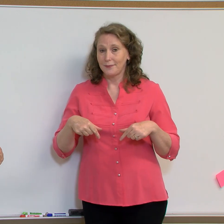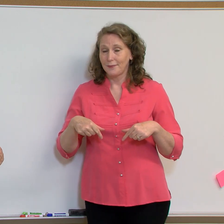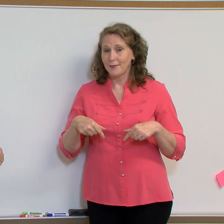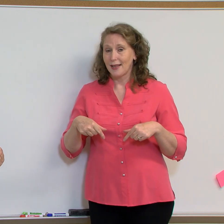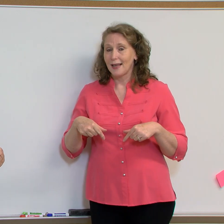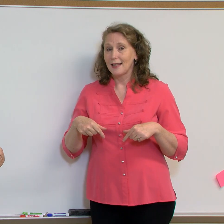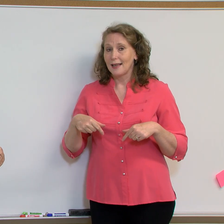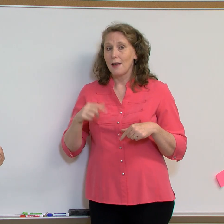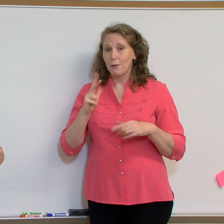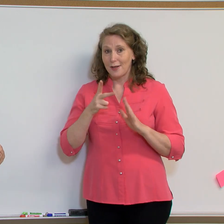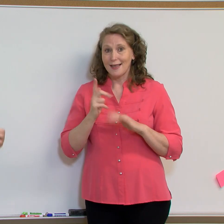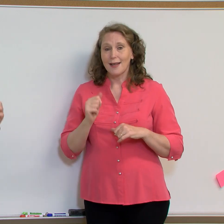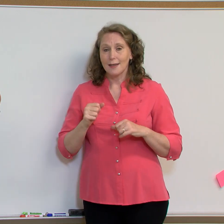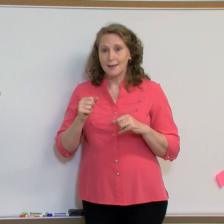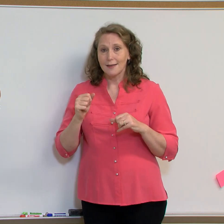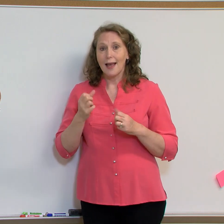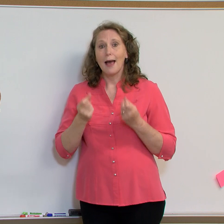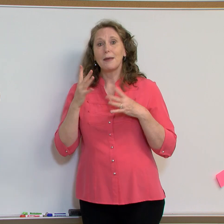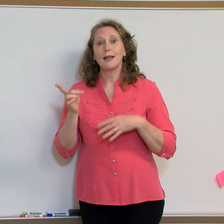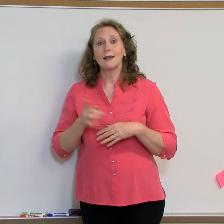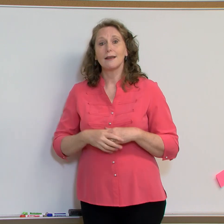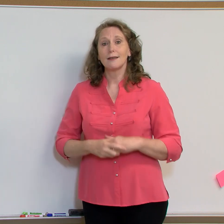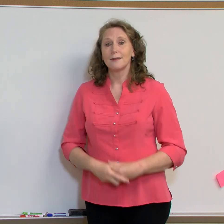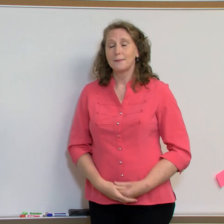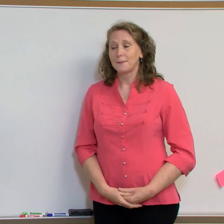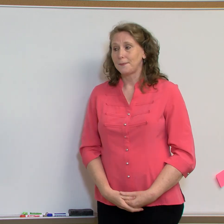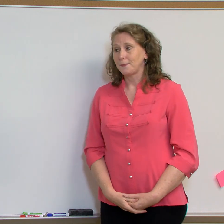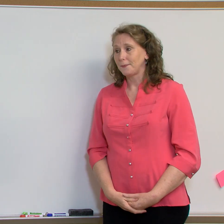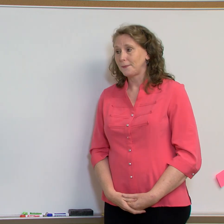Here's your 3-second look.